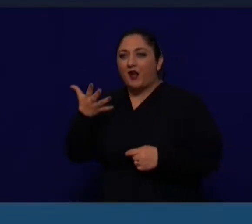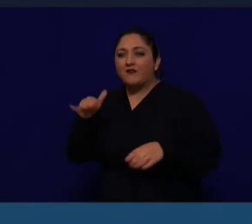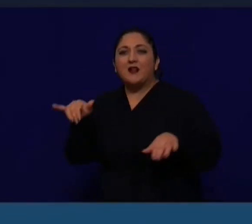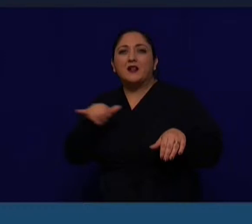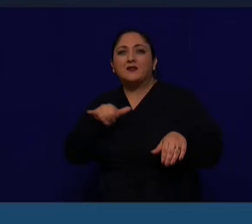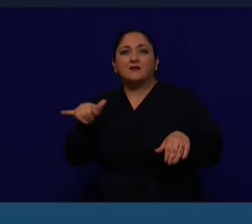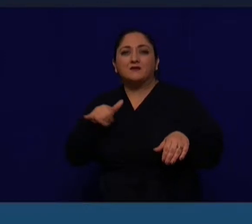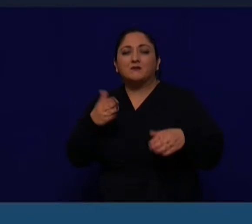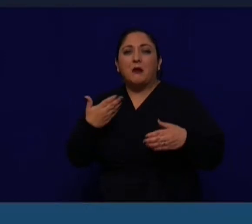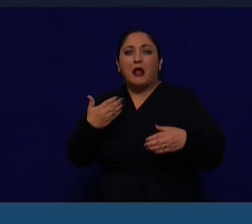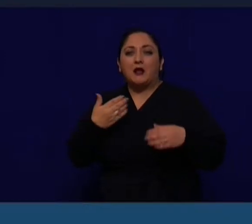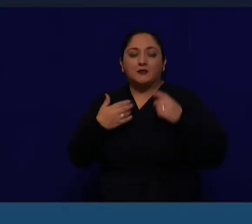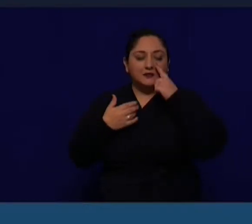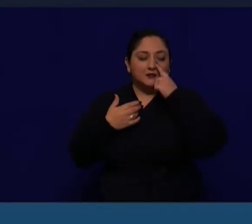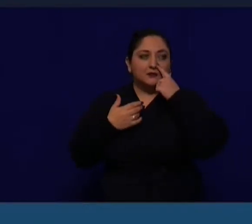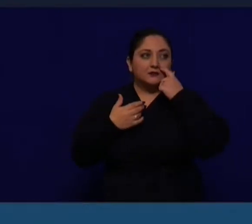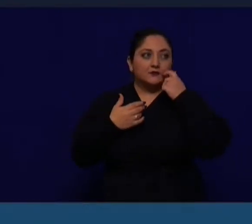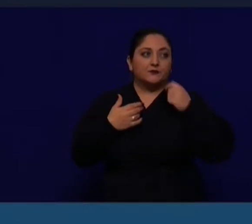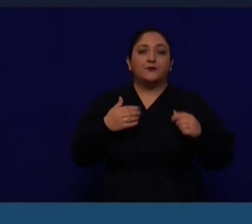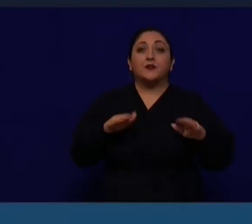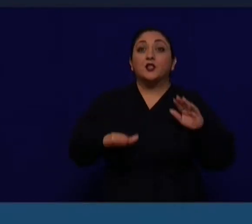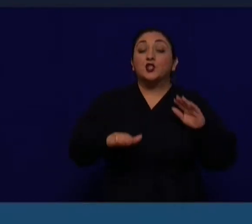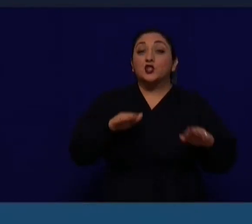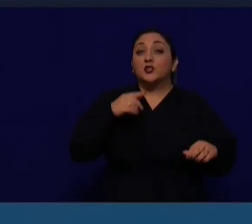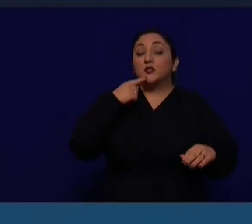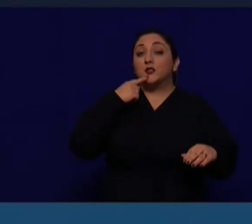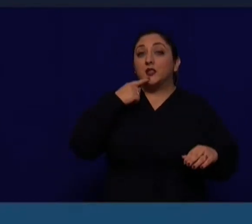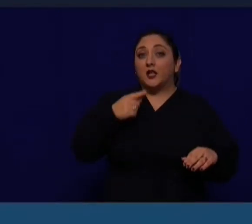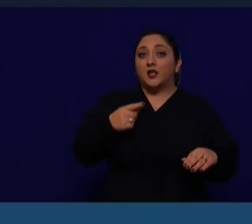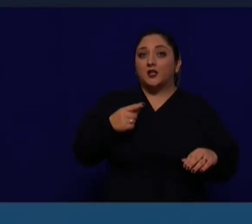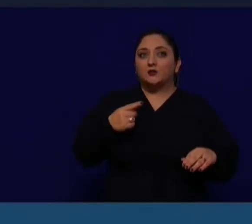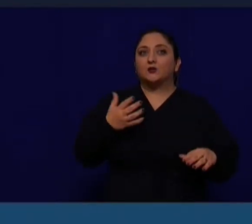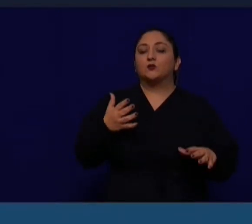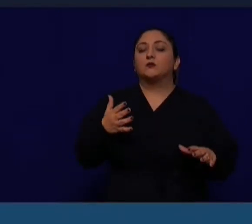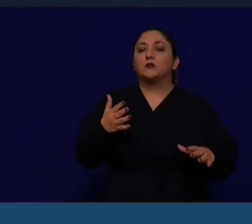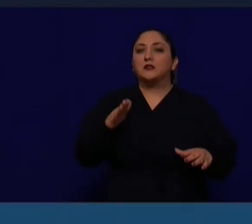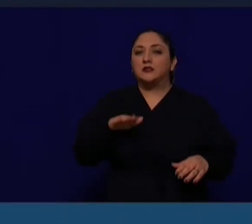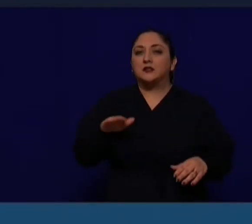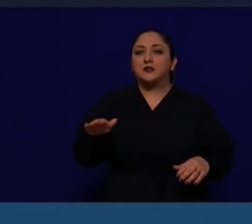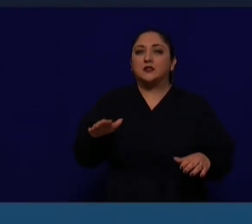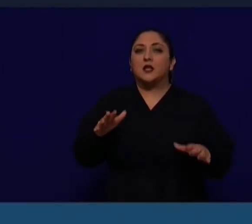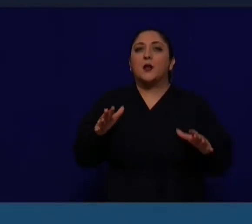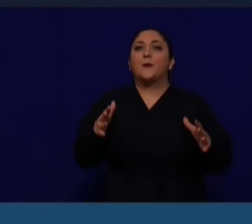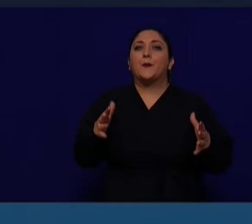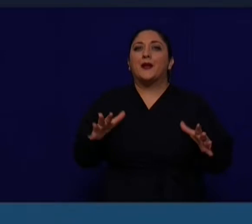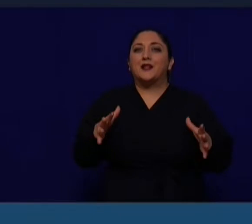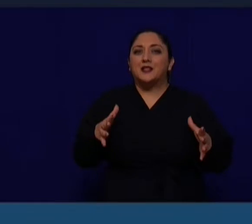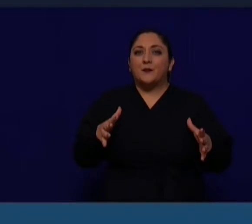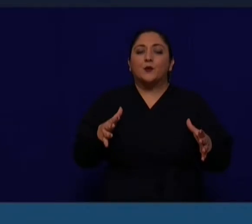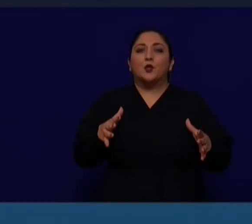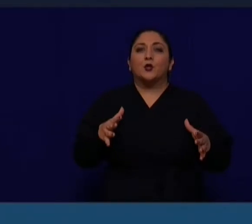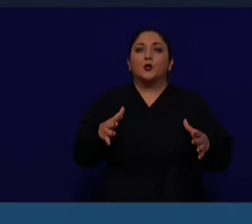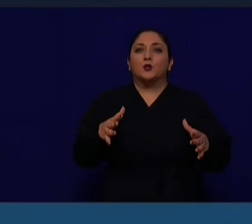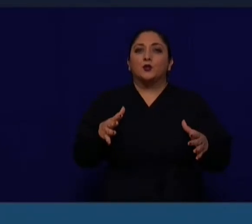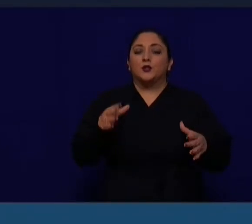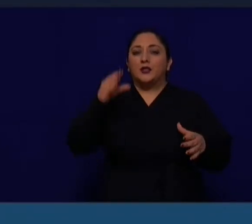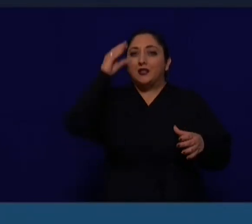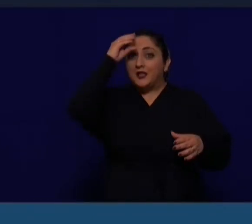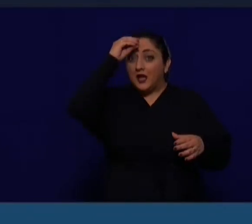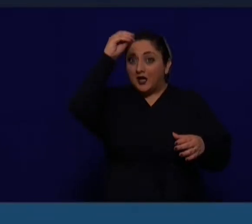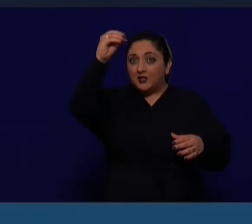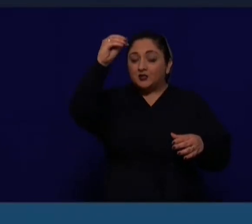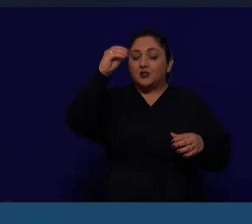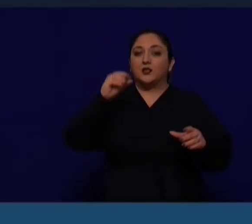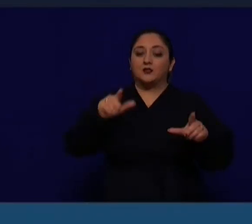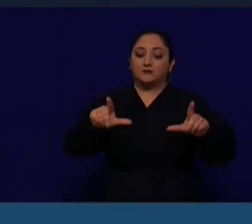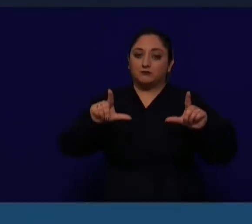jgħidulna isma' jiena bija kelli persuna li r-raġel irċieva l-invit